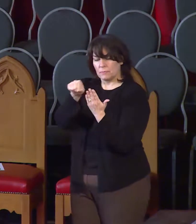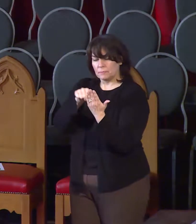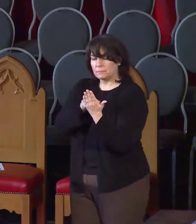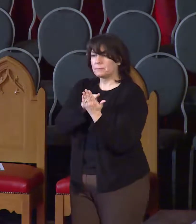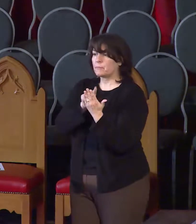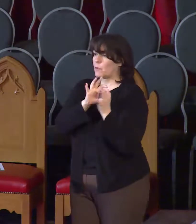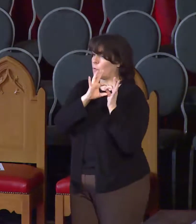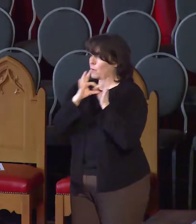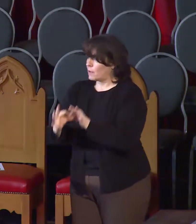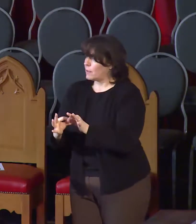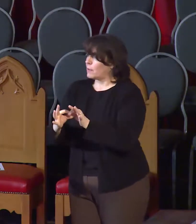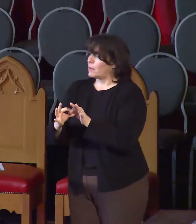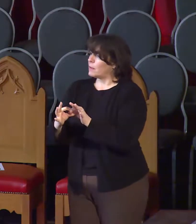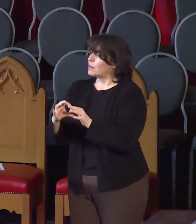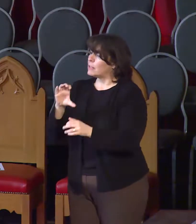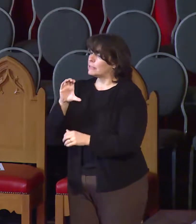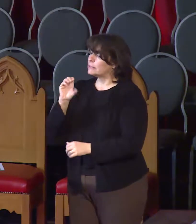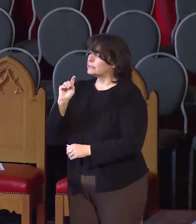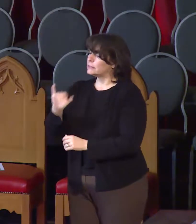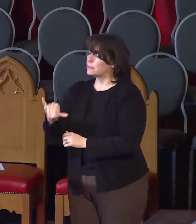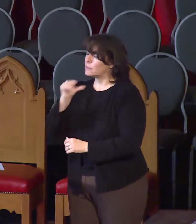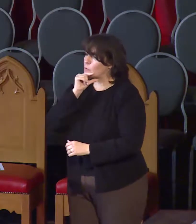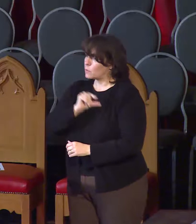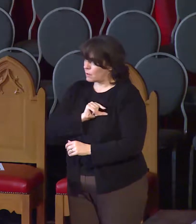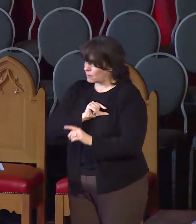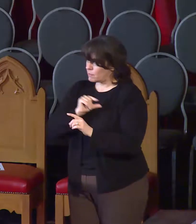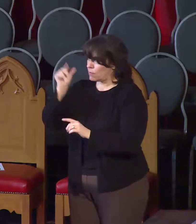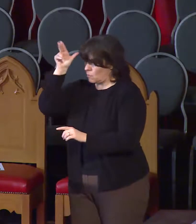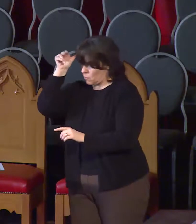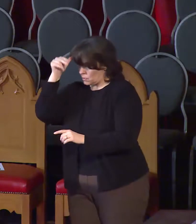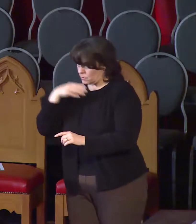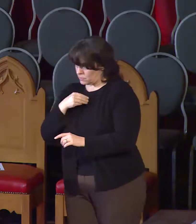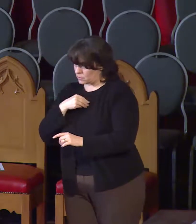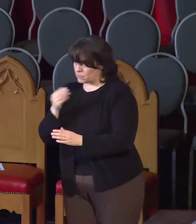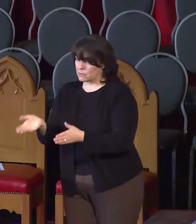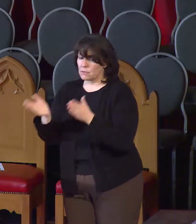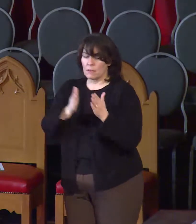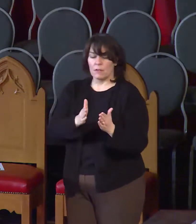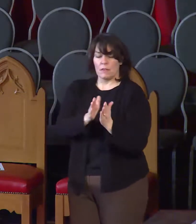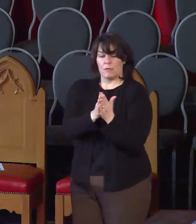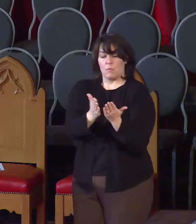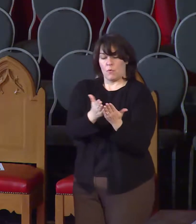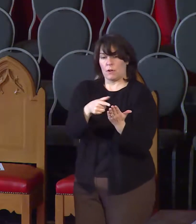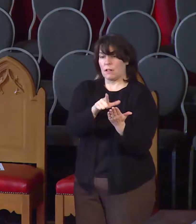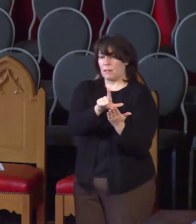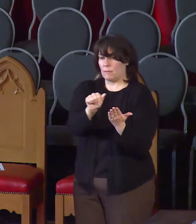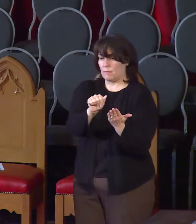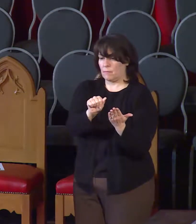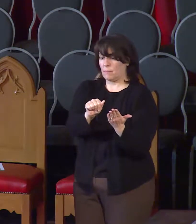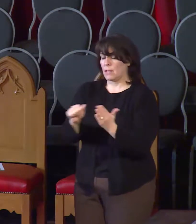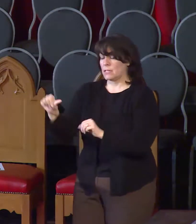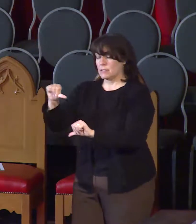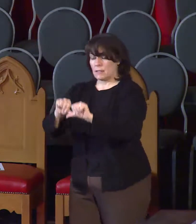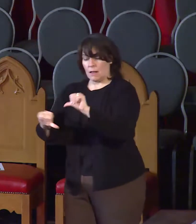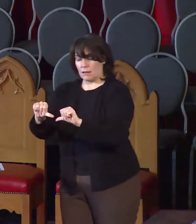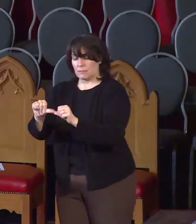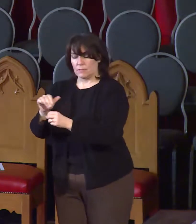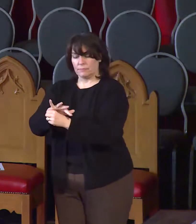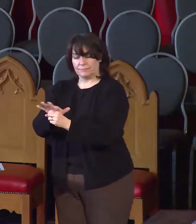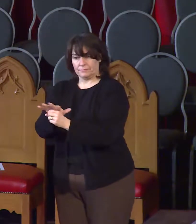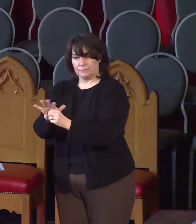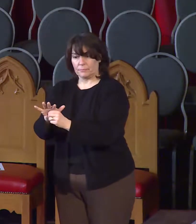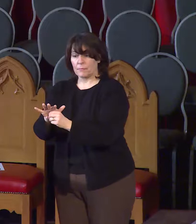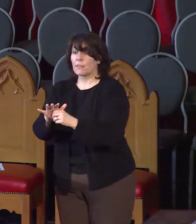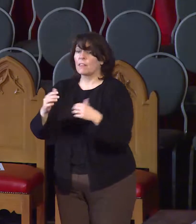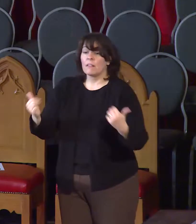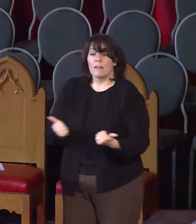Guelph through the white stallion above, the connection to the liberal arts through the book, to the sciences through the astrolabe, and our connection to abundance